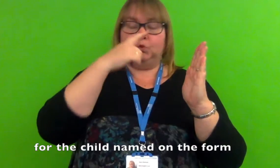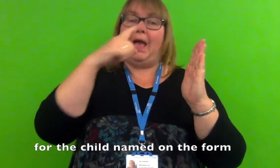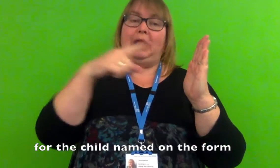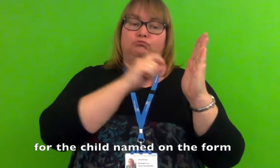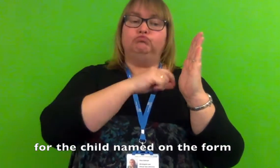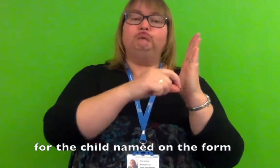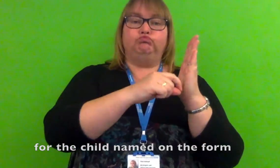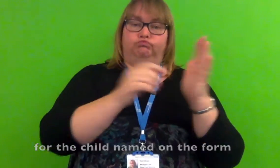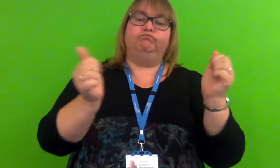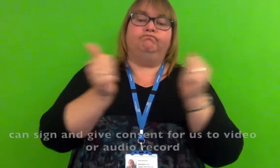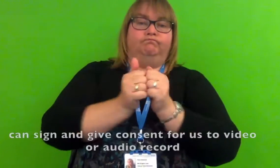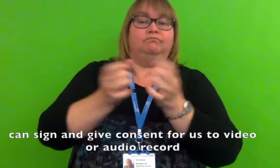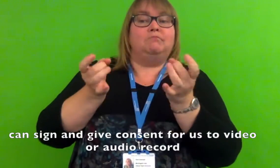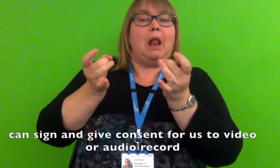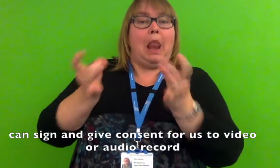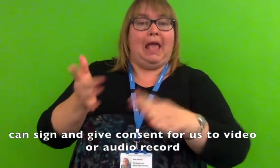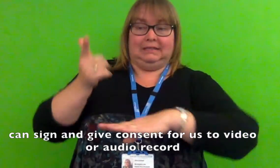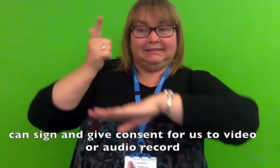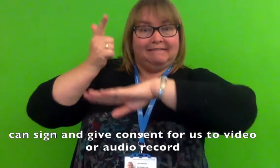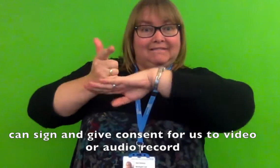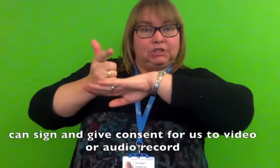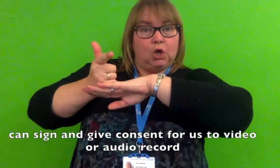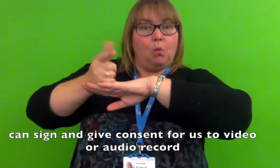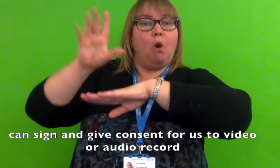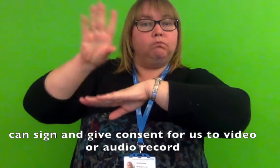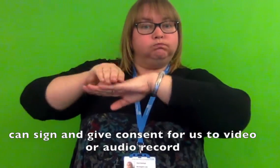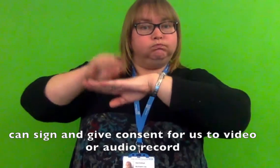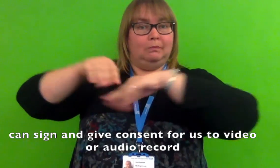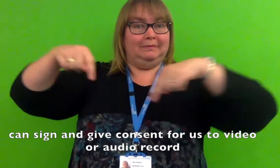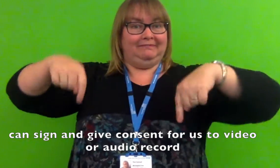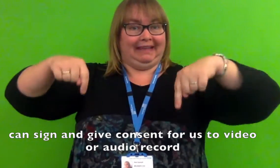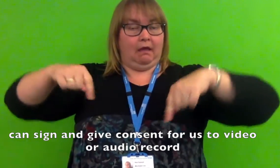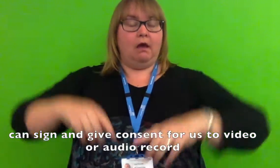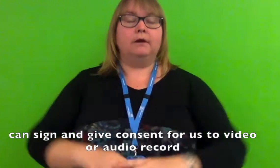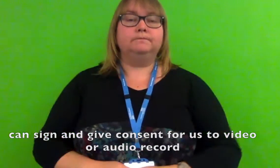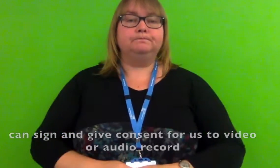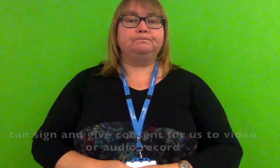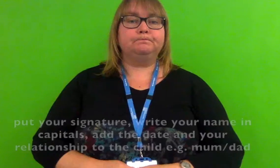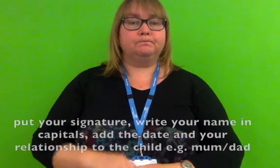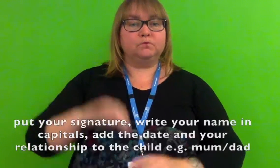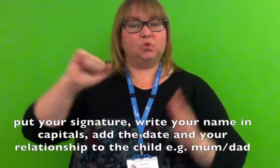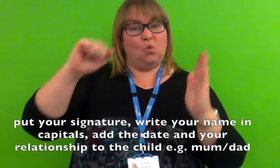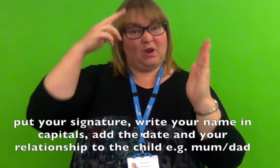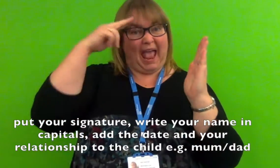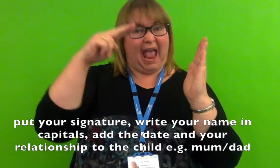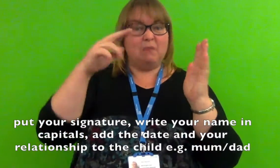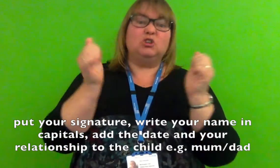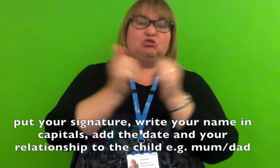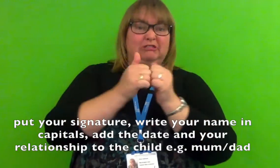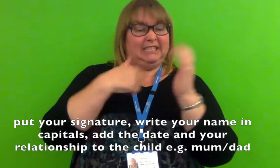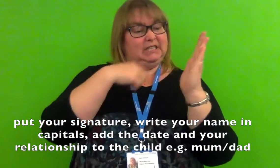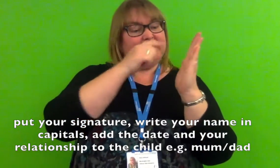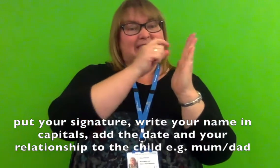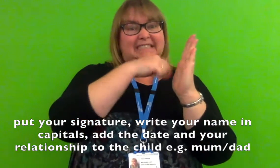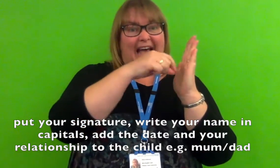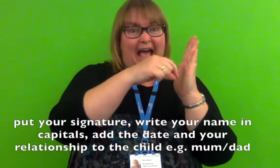form, can sign and give consent for us to video and audio record. Put your